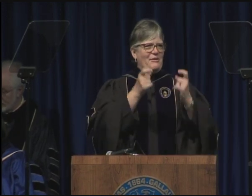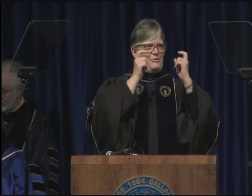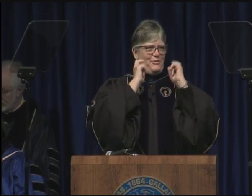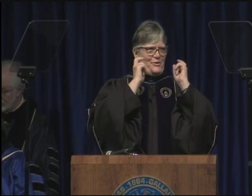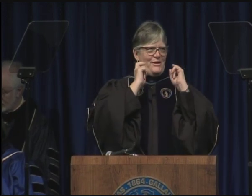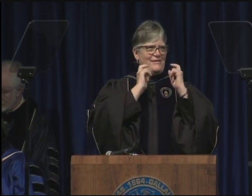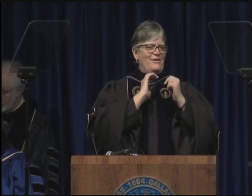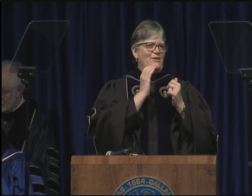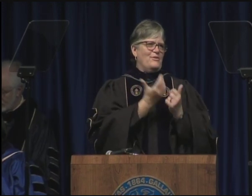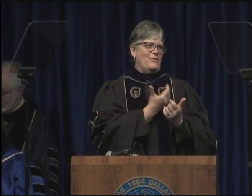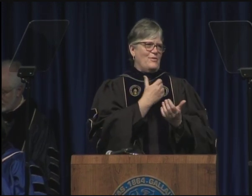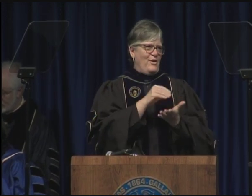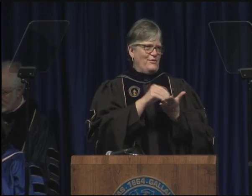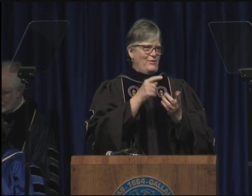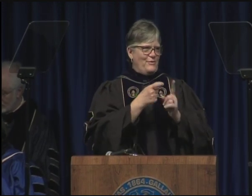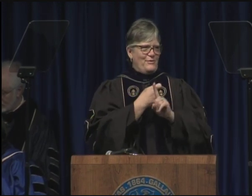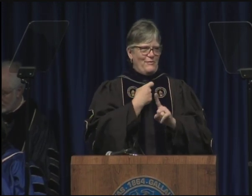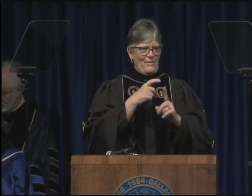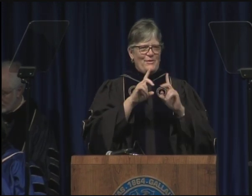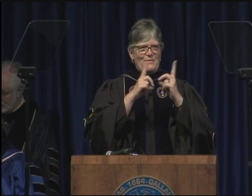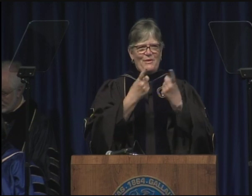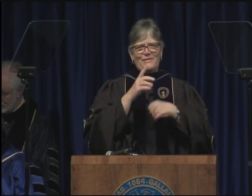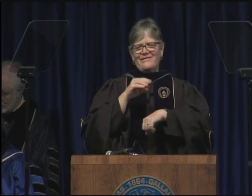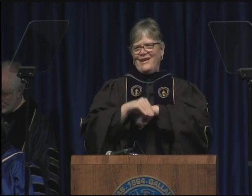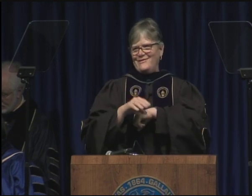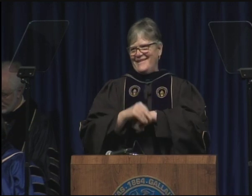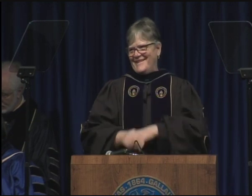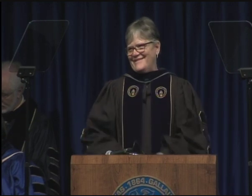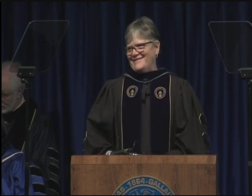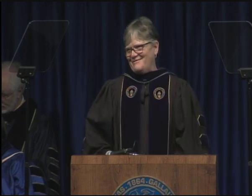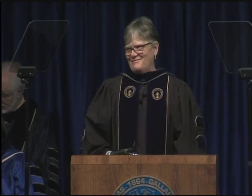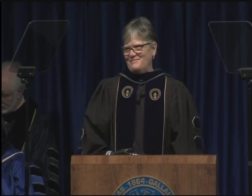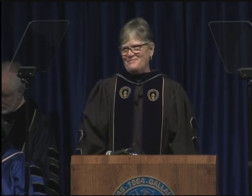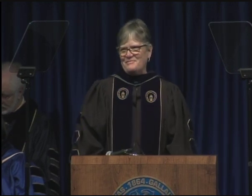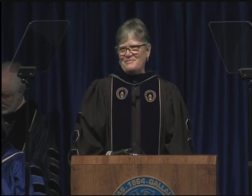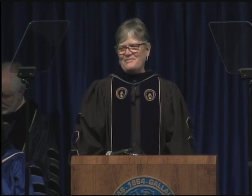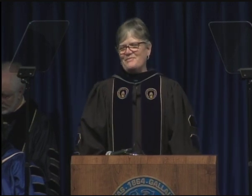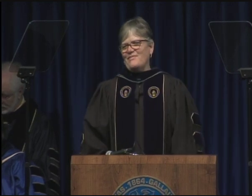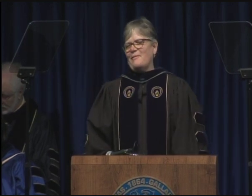one award and the hoods to the graduates in the Department of Counseling?